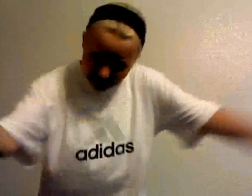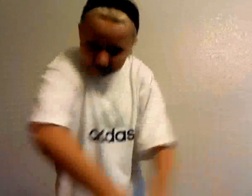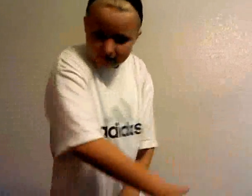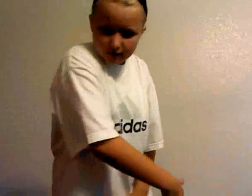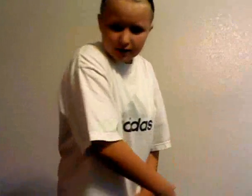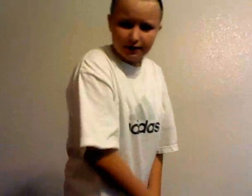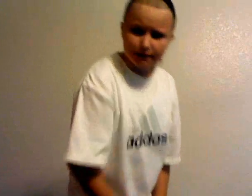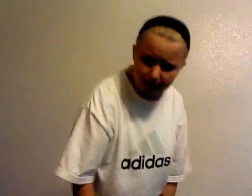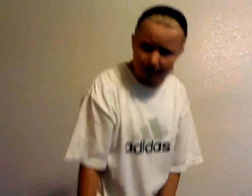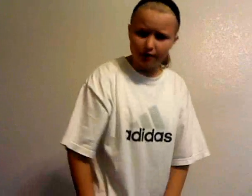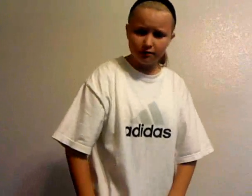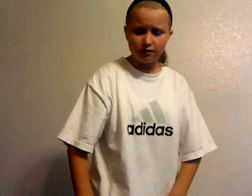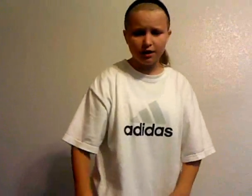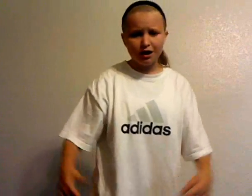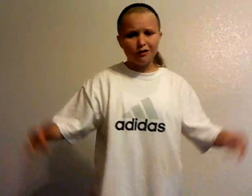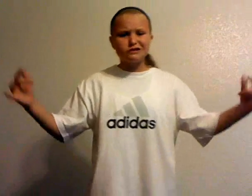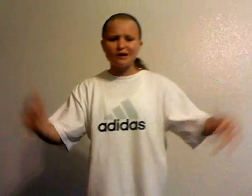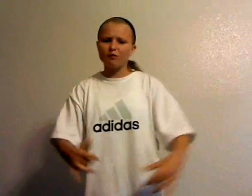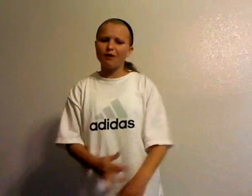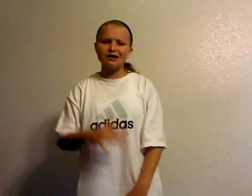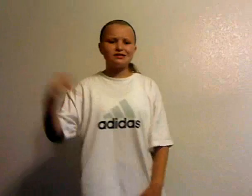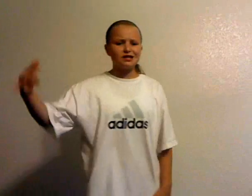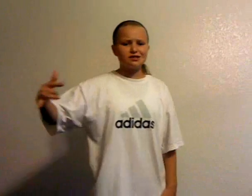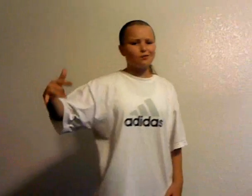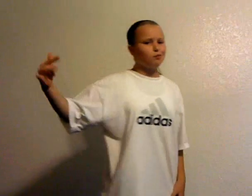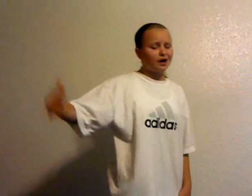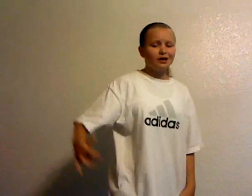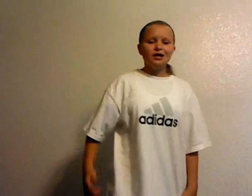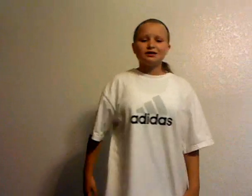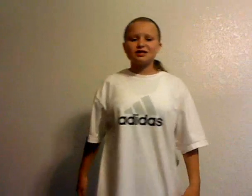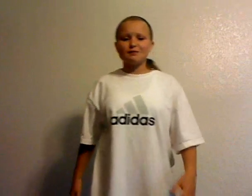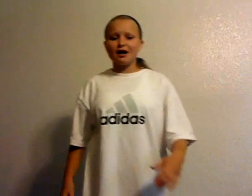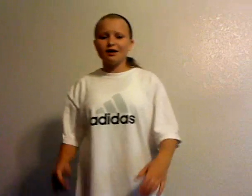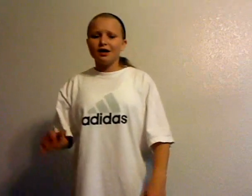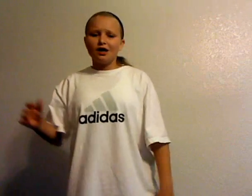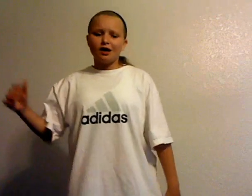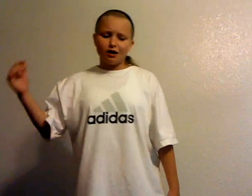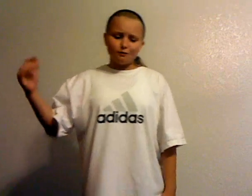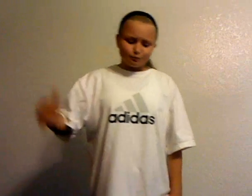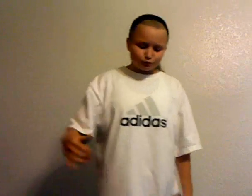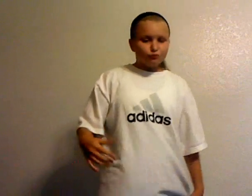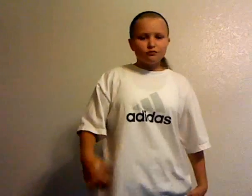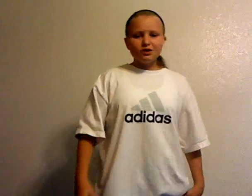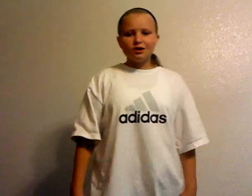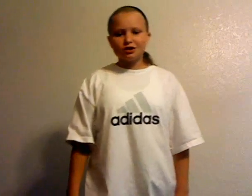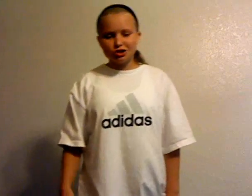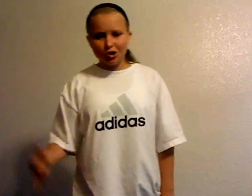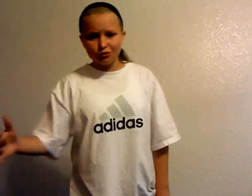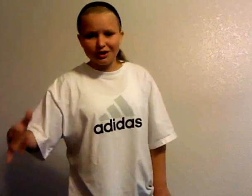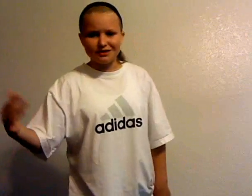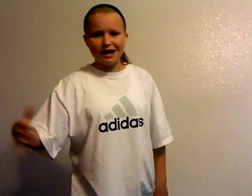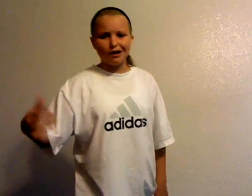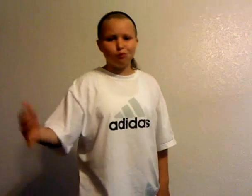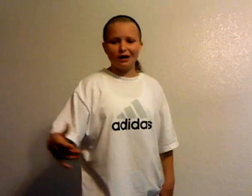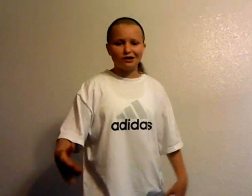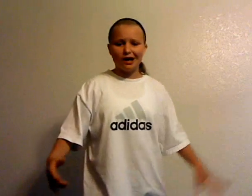liked Yeah, that's up everybody. Thanks everybody. That's my song. It's an archipelago.